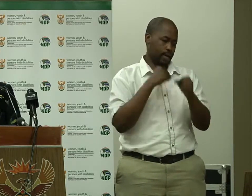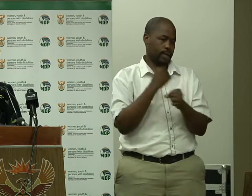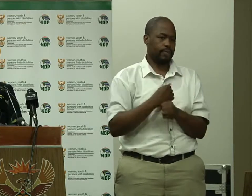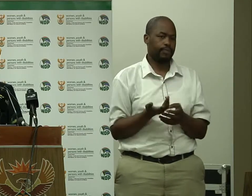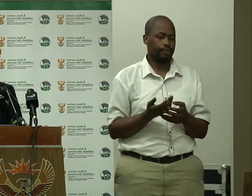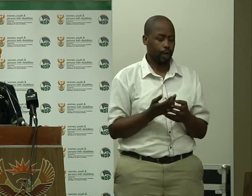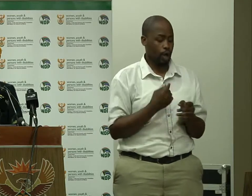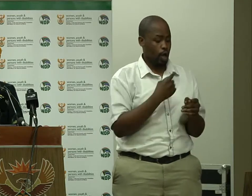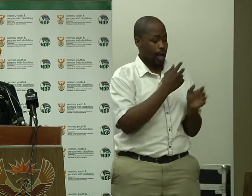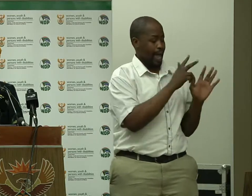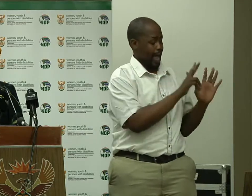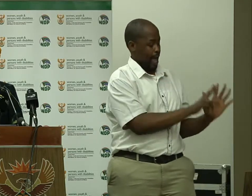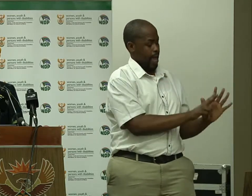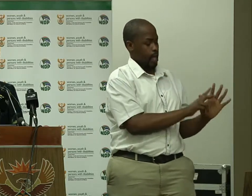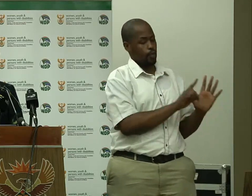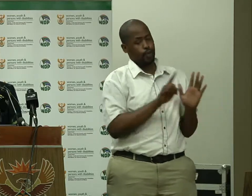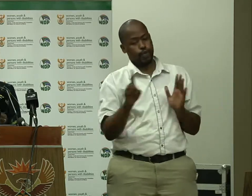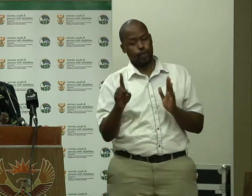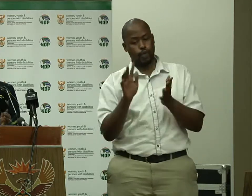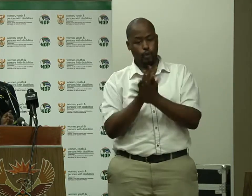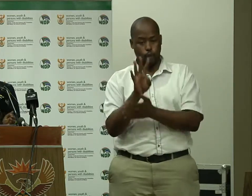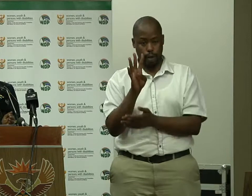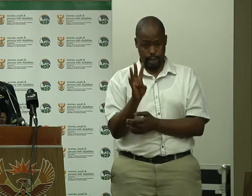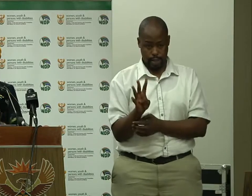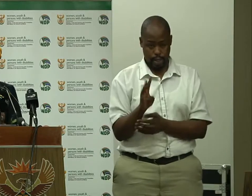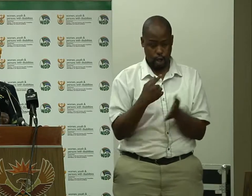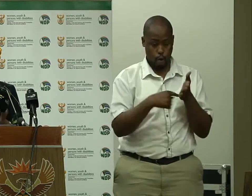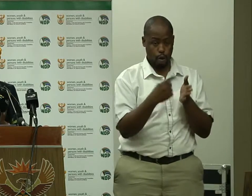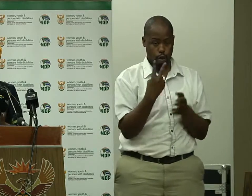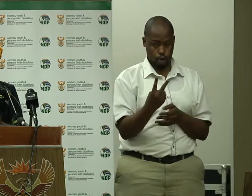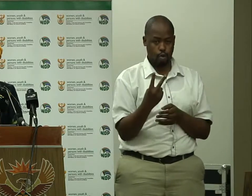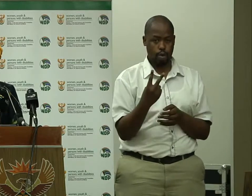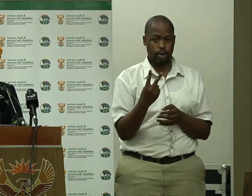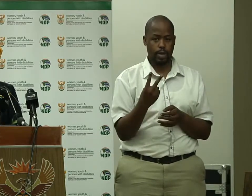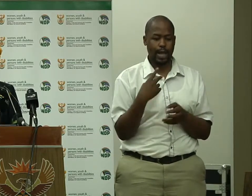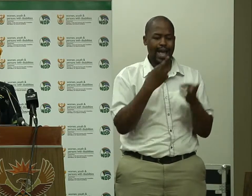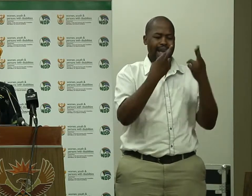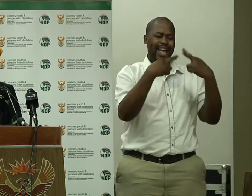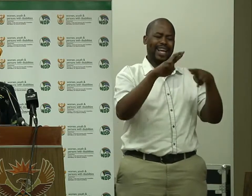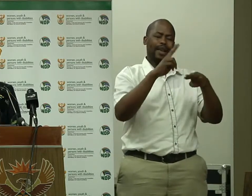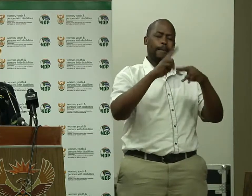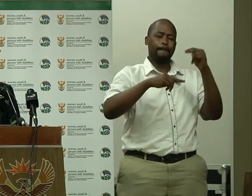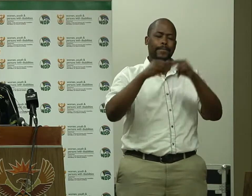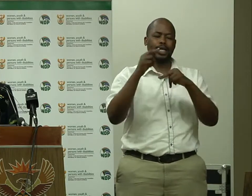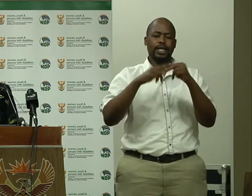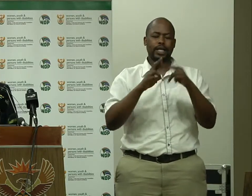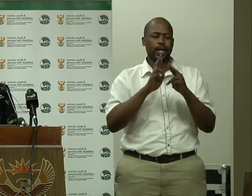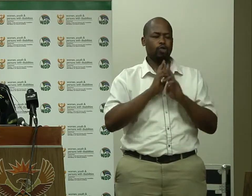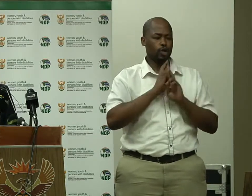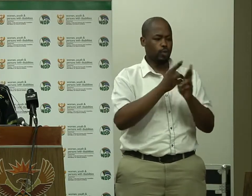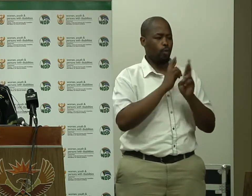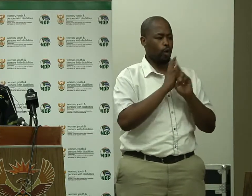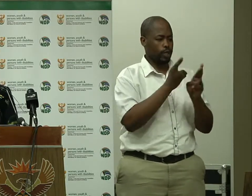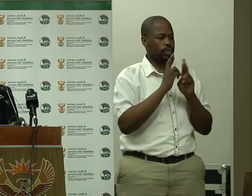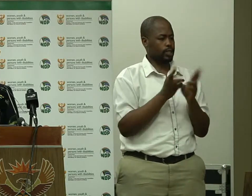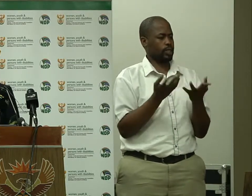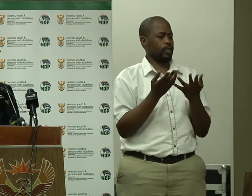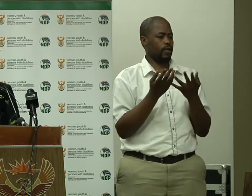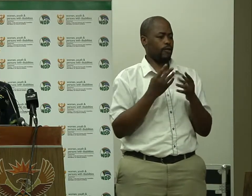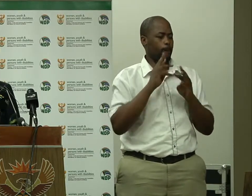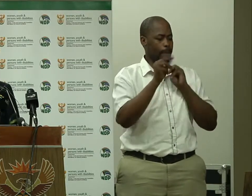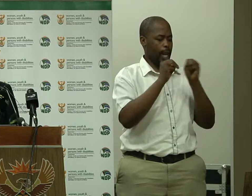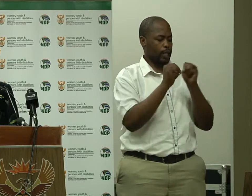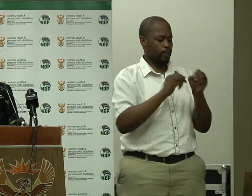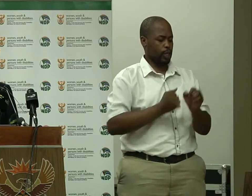8 to 14, we're looking at the theme, rebuilding responsive disaster management